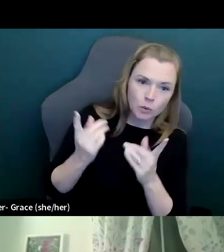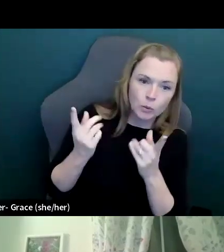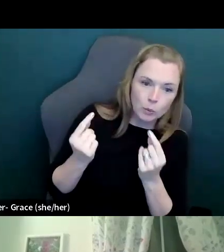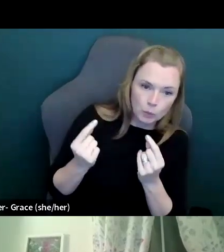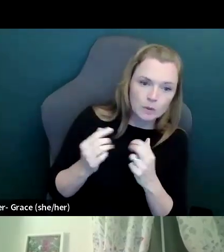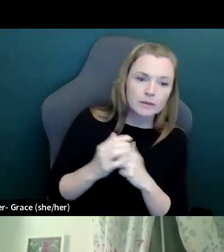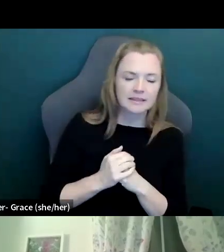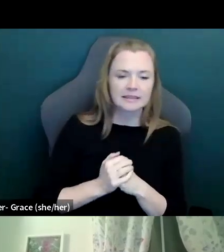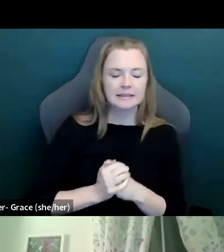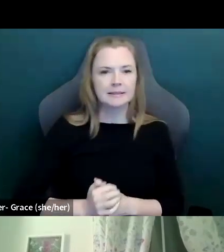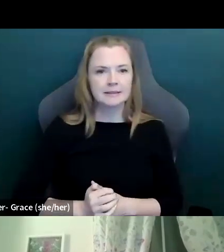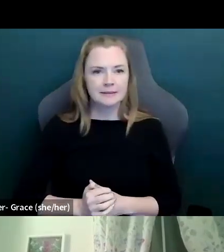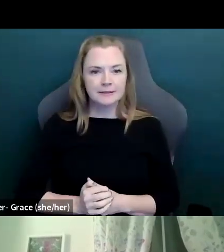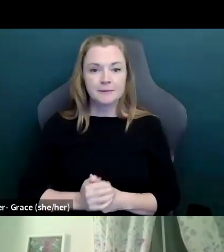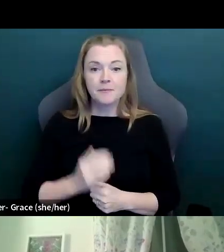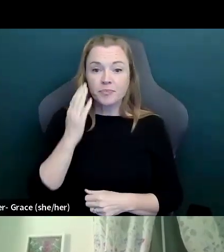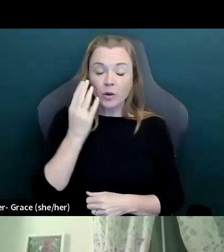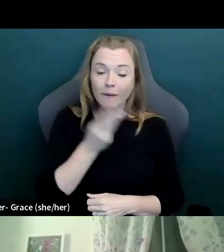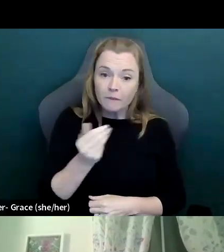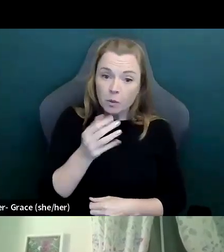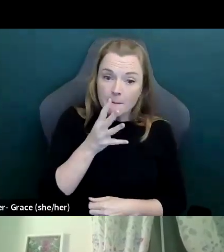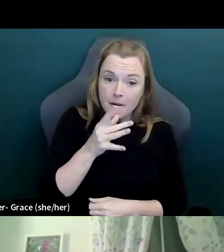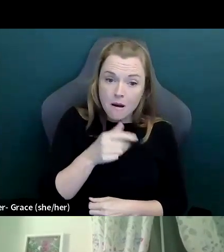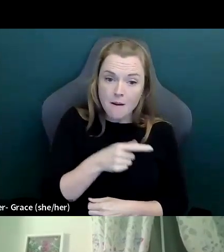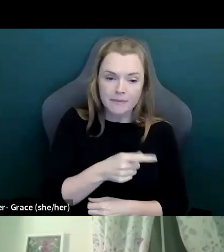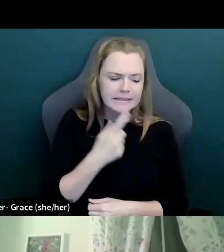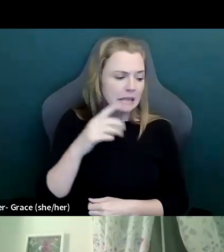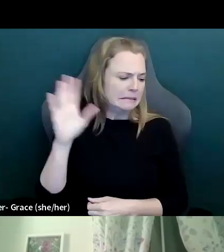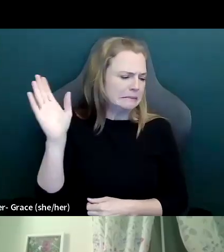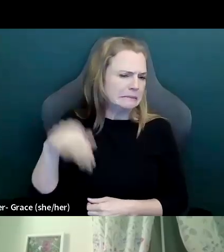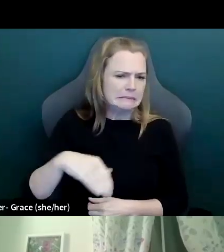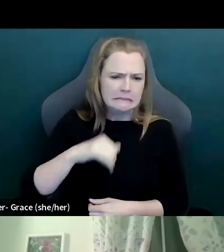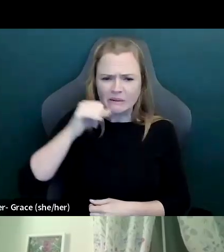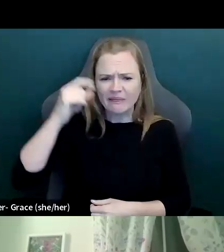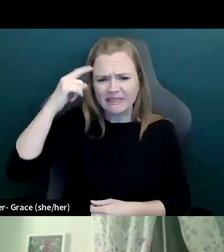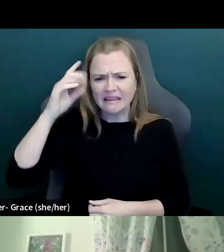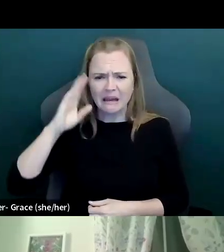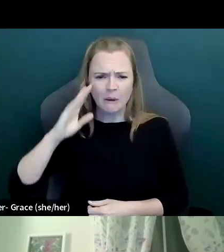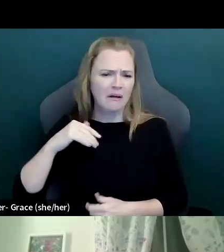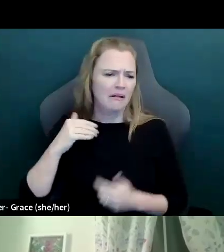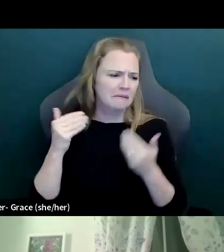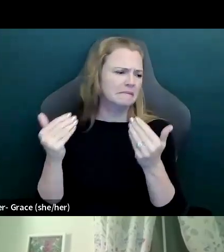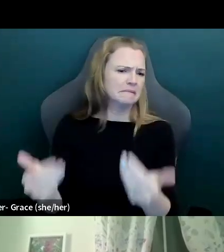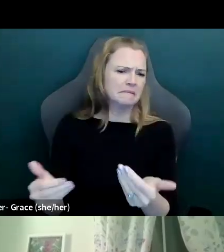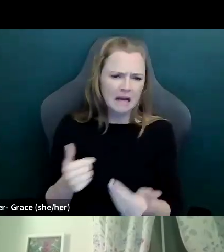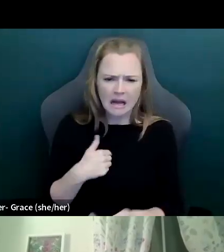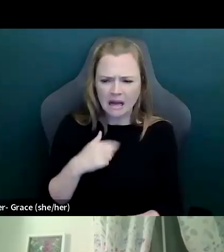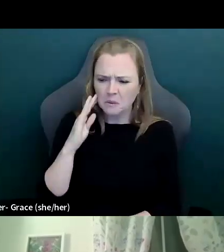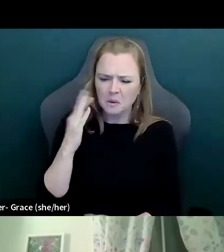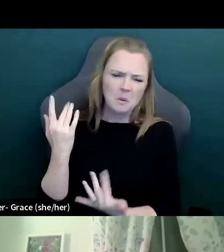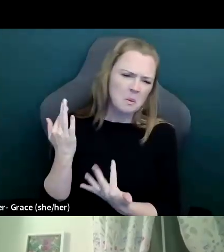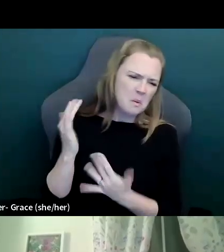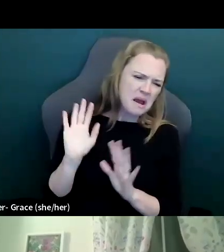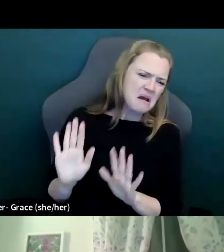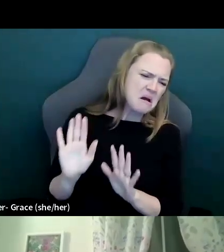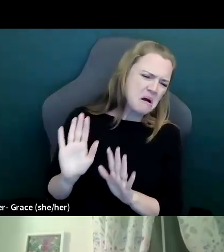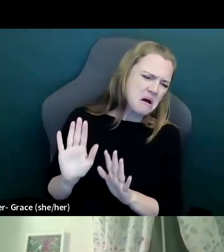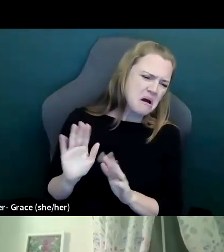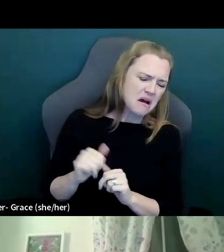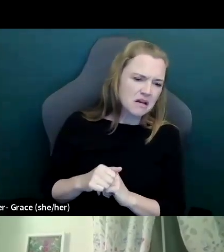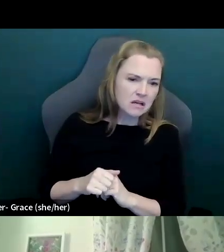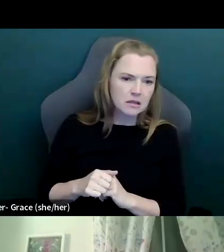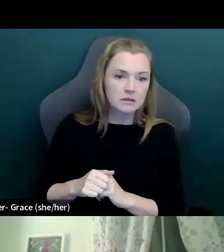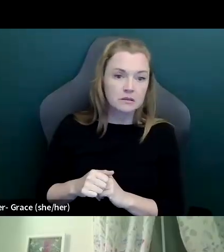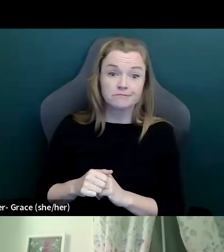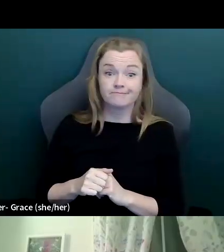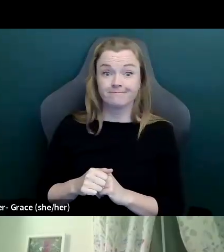going. I know of a couple moms who said, "Oh, I don't think I'm going to do this, and I'm going to wait and I'm going to hold off." And